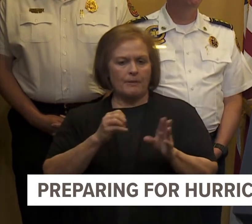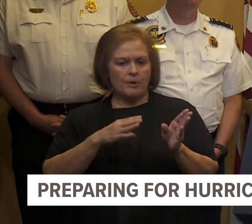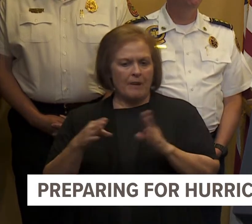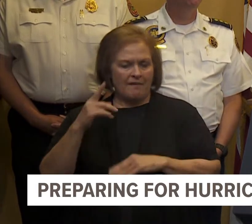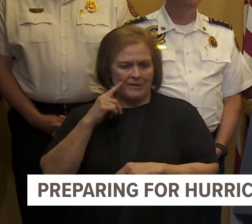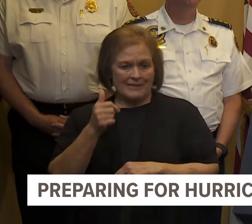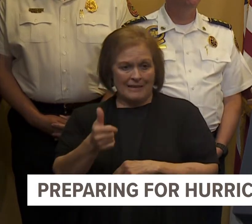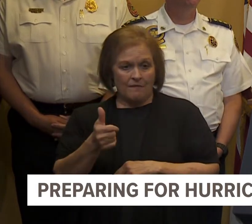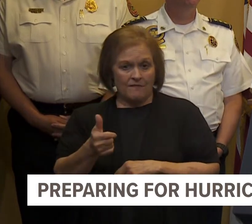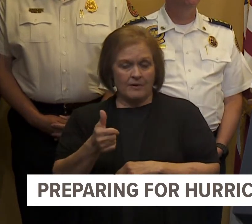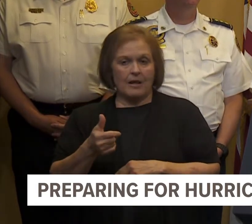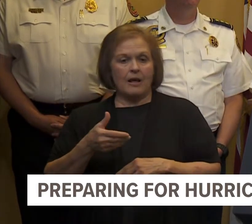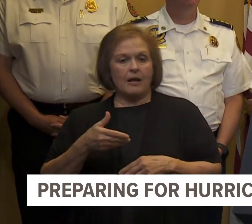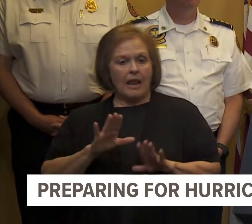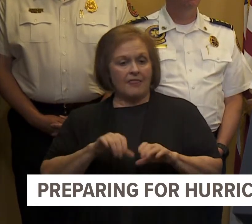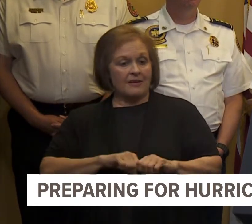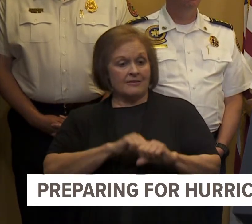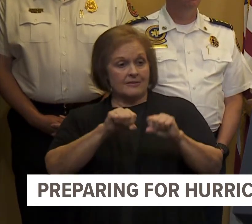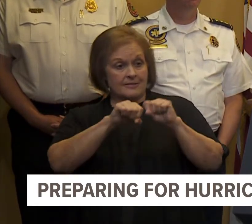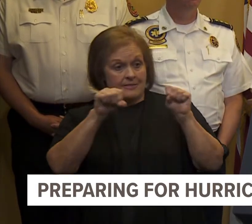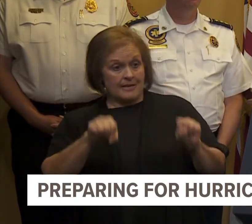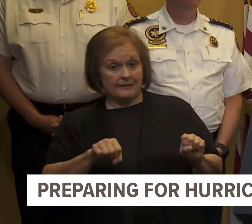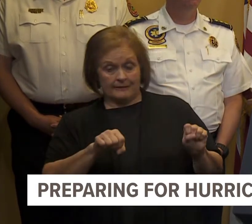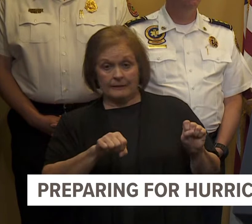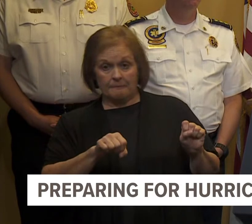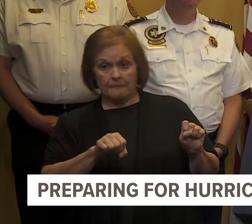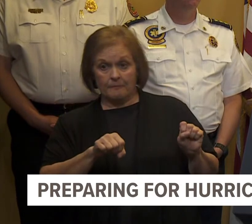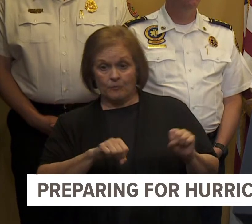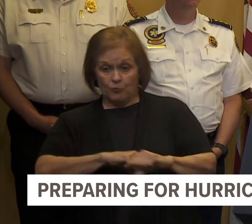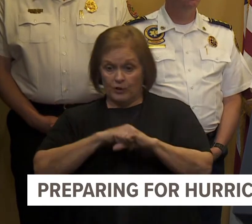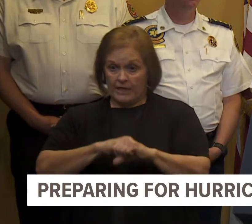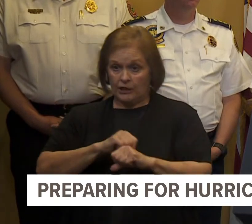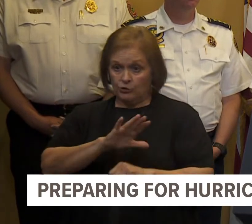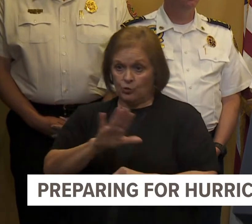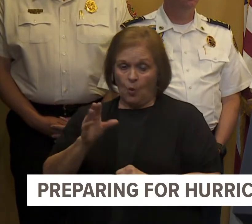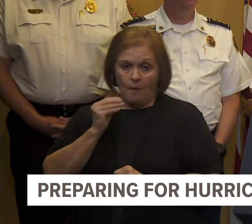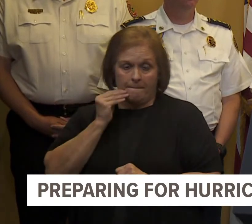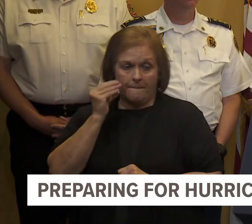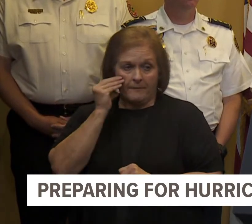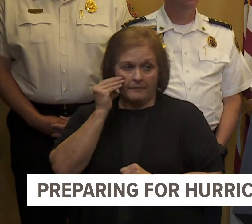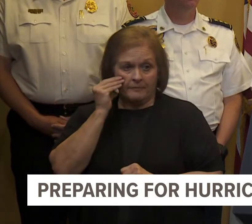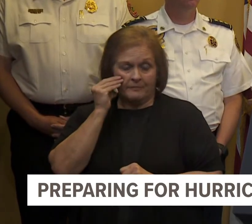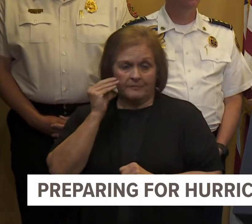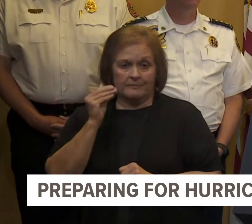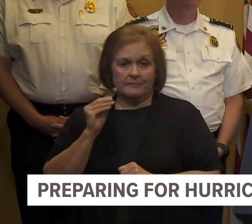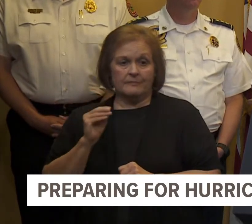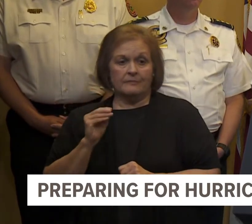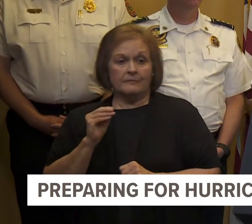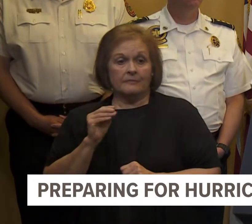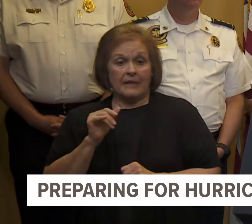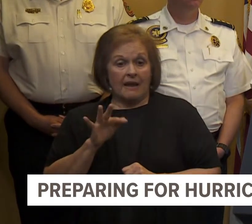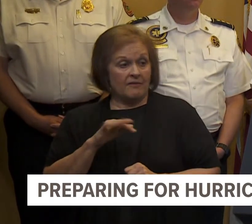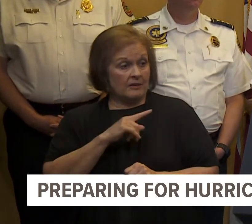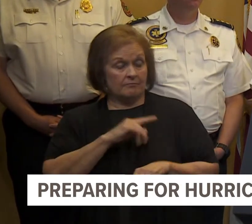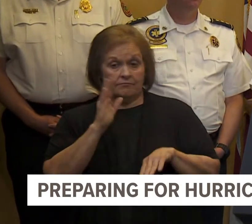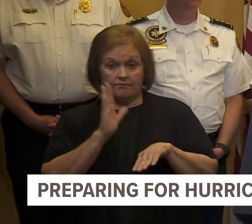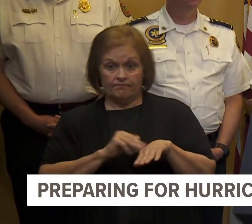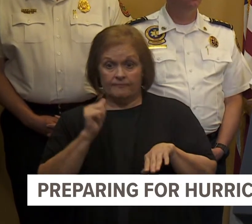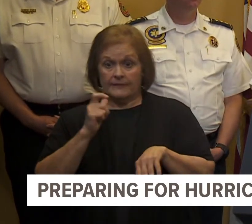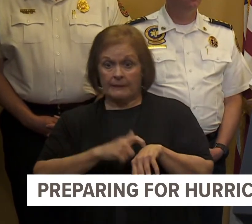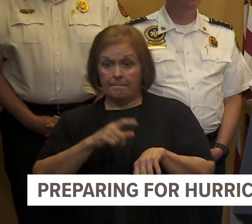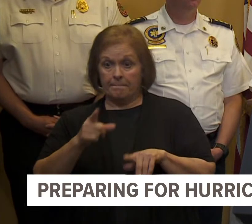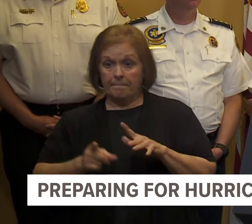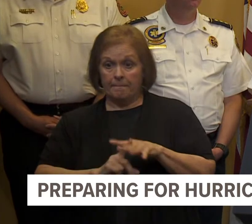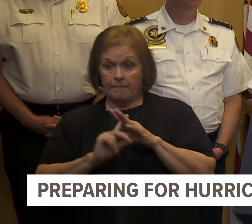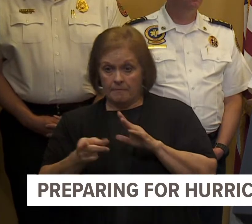prepared for yourself. Let the system protect your home. If officials call for an evacuation, heed